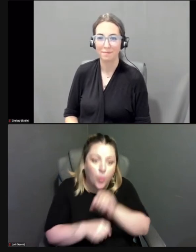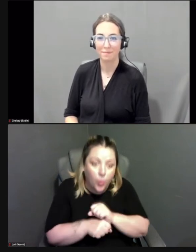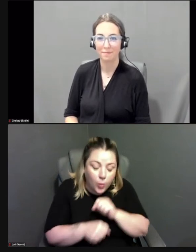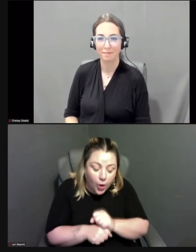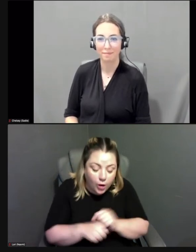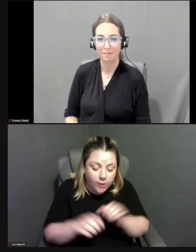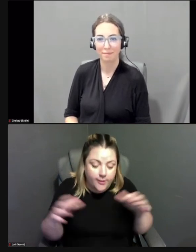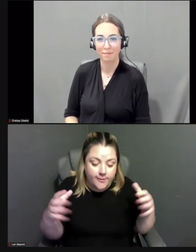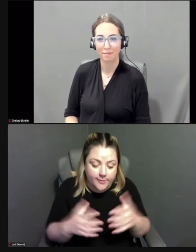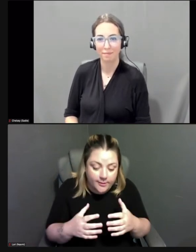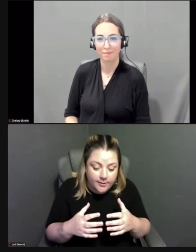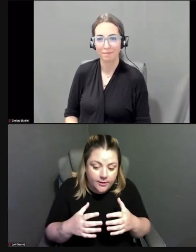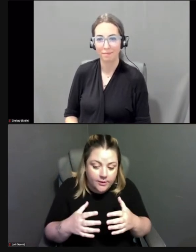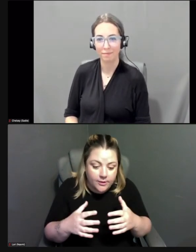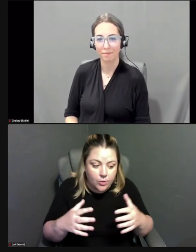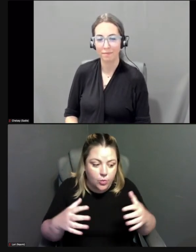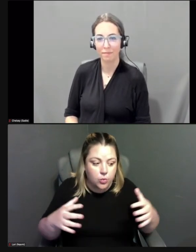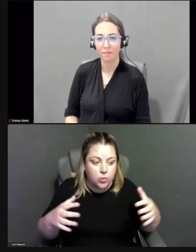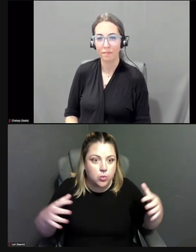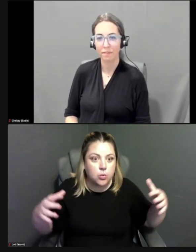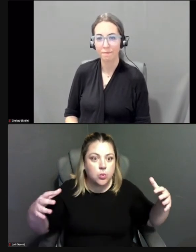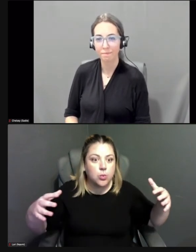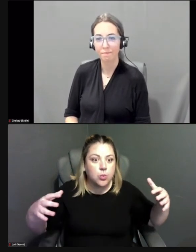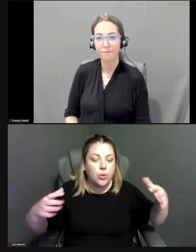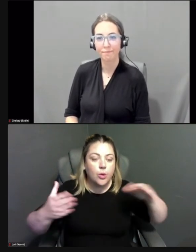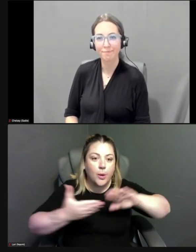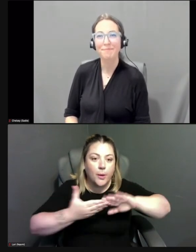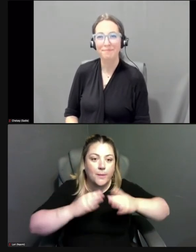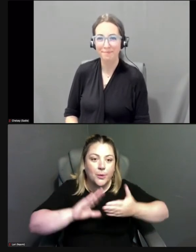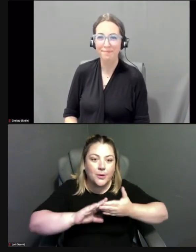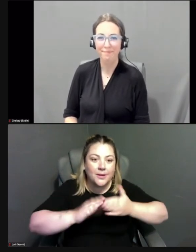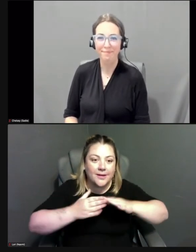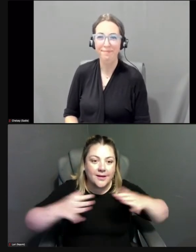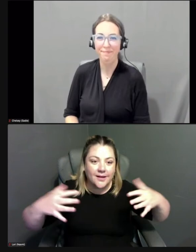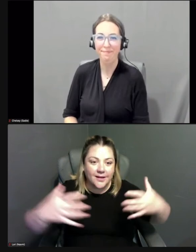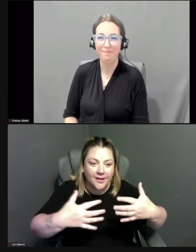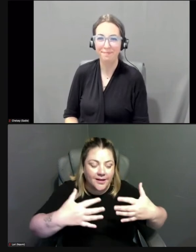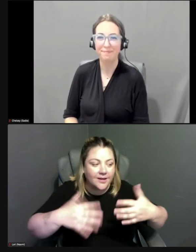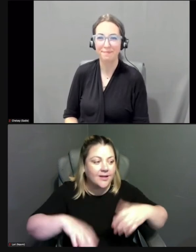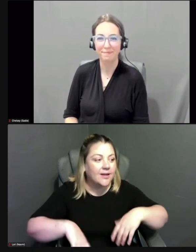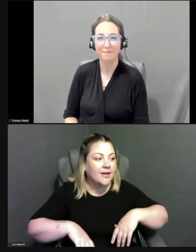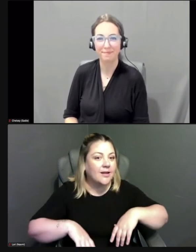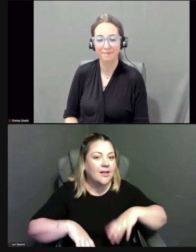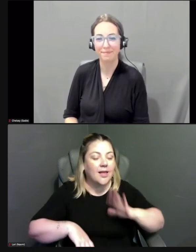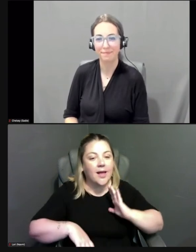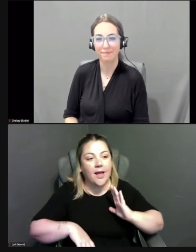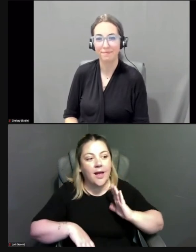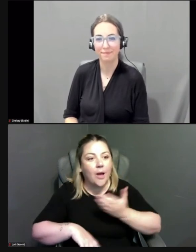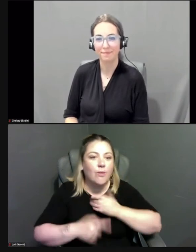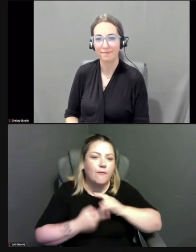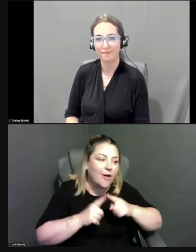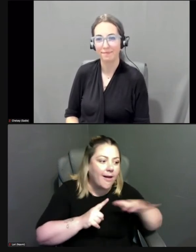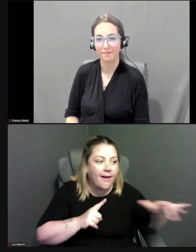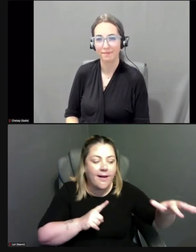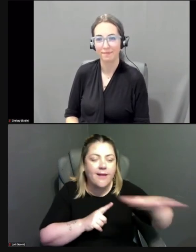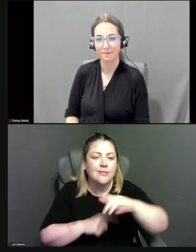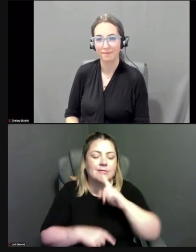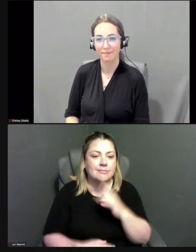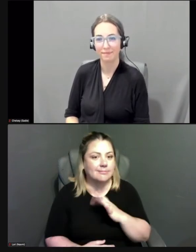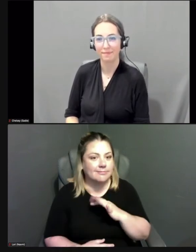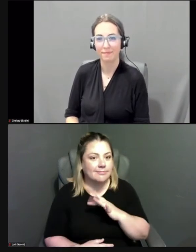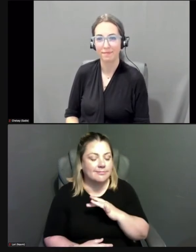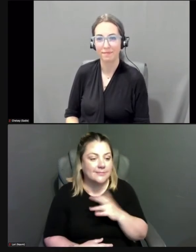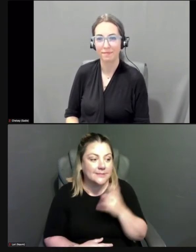a community impact at some point, and even affects other people in our circle is pretty amazing. And